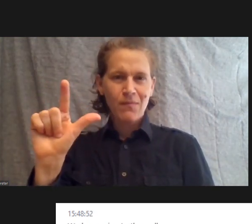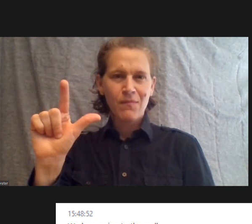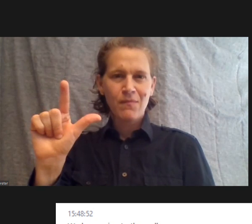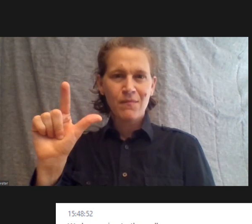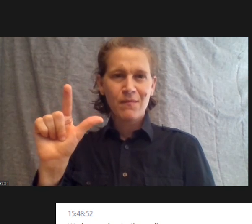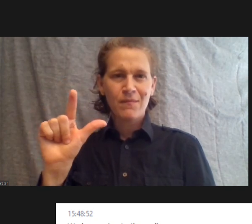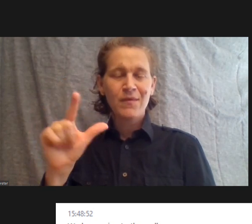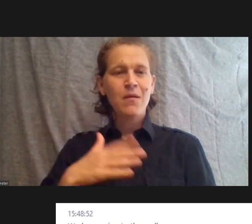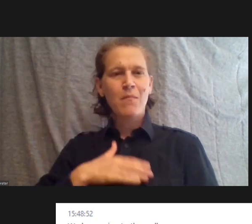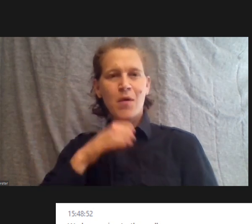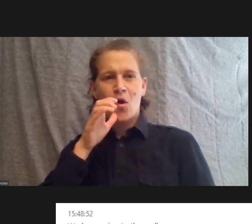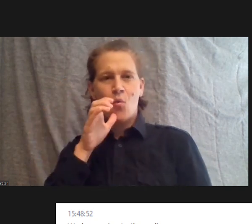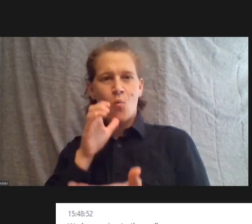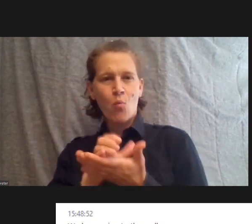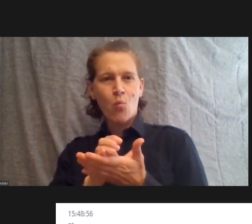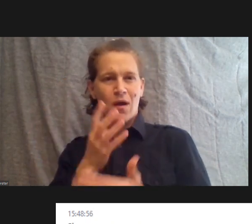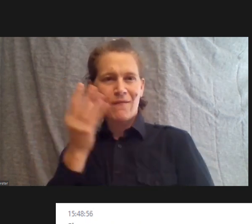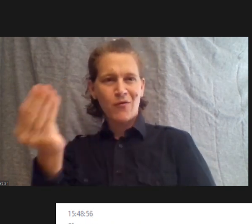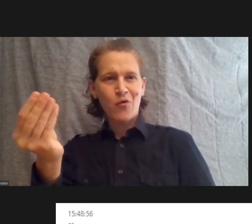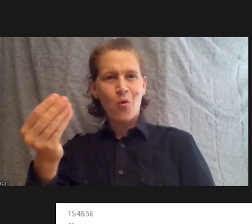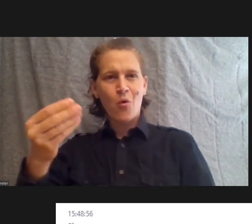She goes to